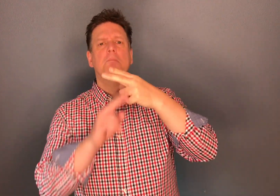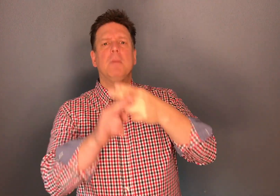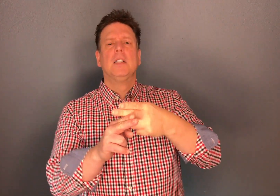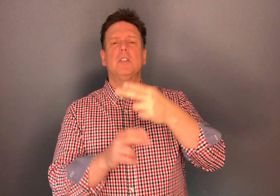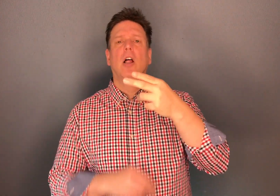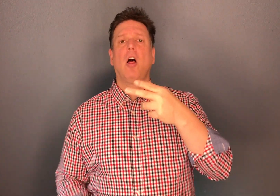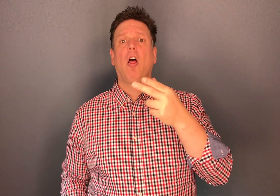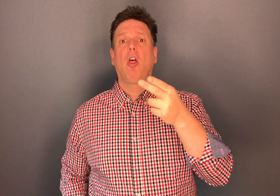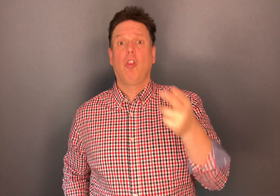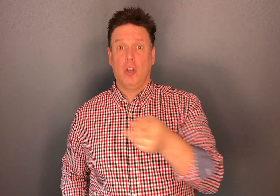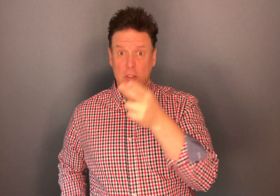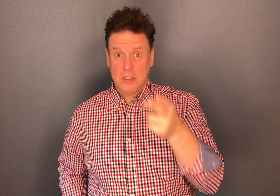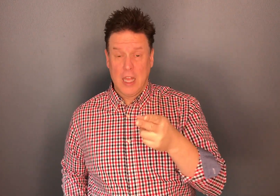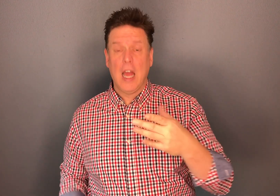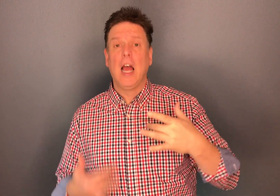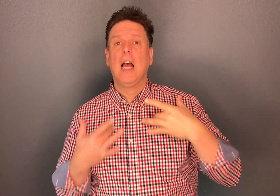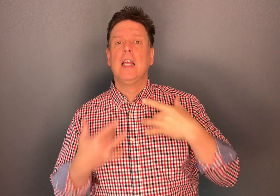I should mention this about Thursday.